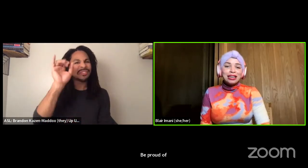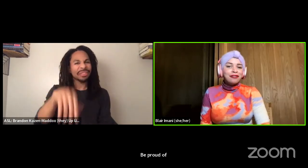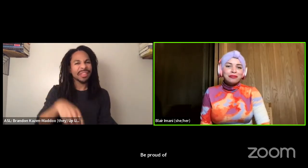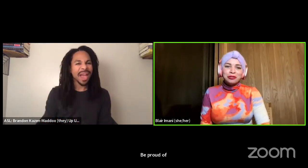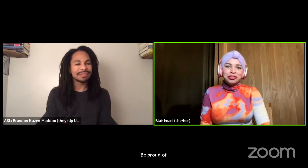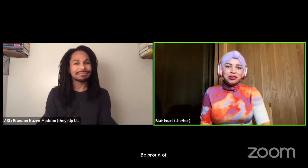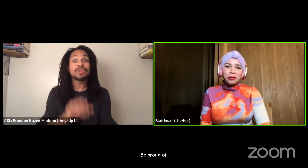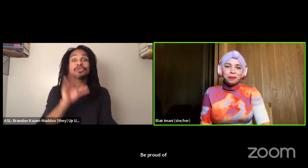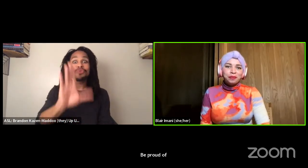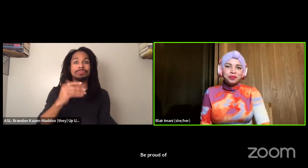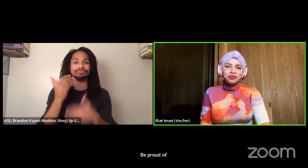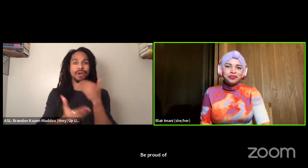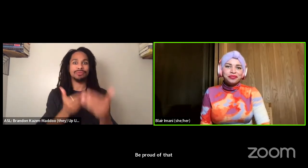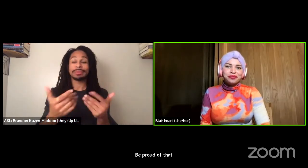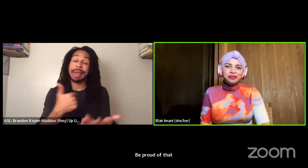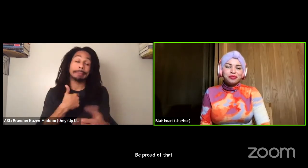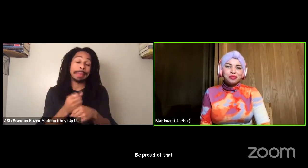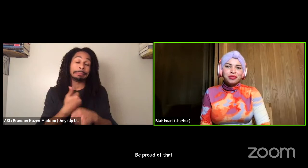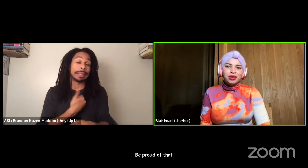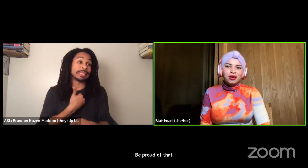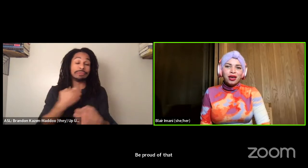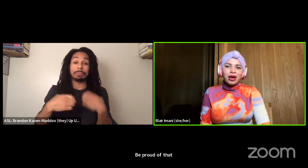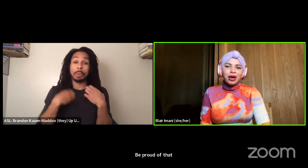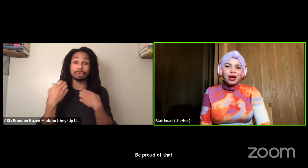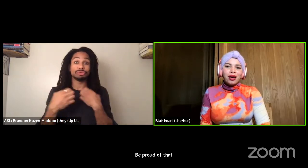I'm making myself emotional.